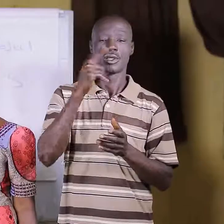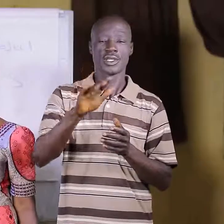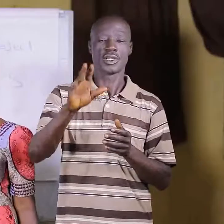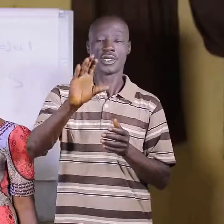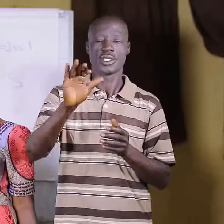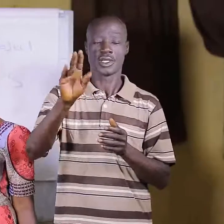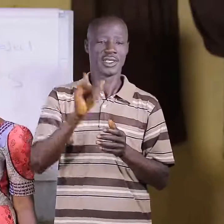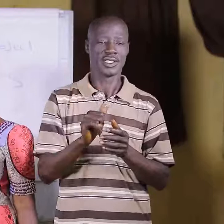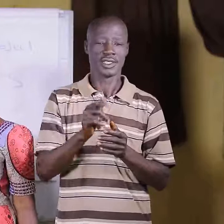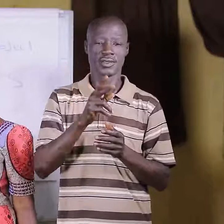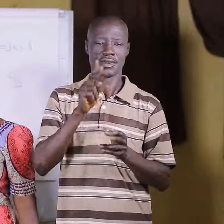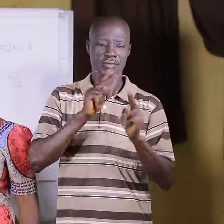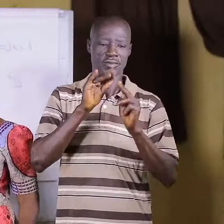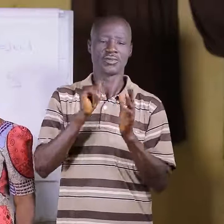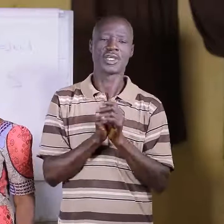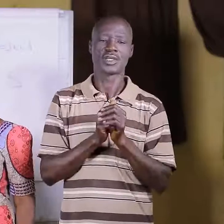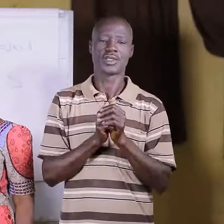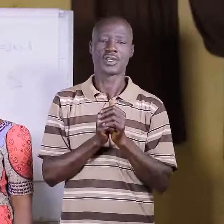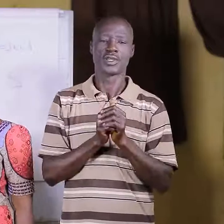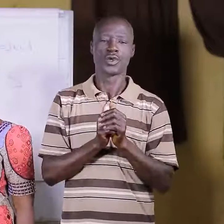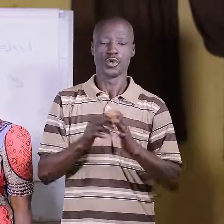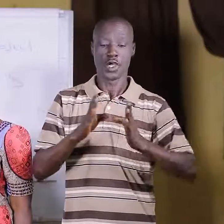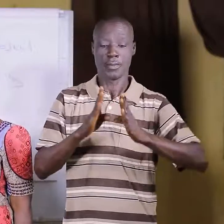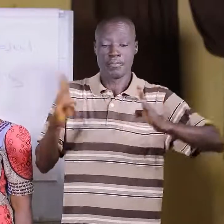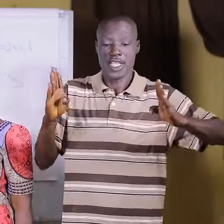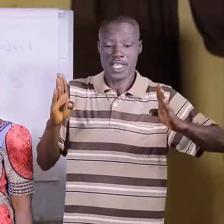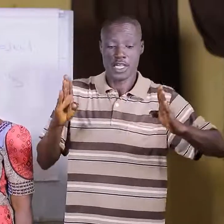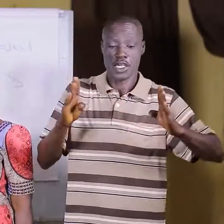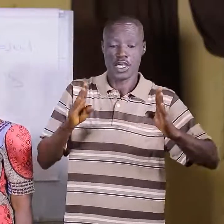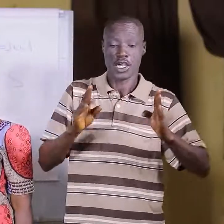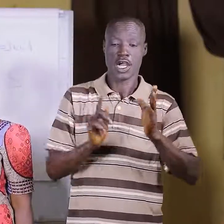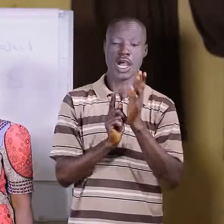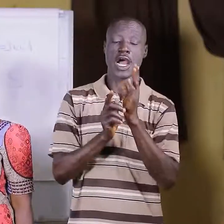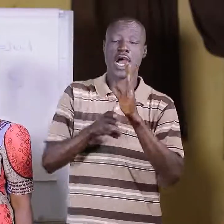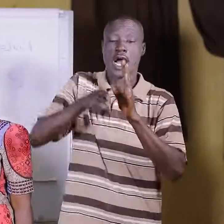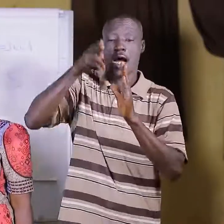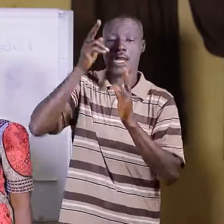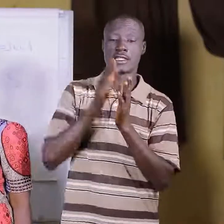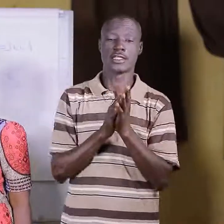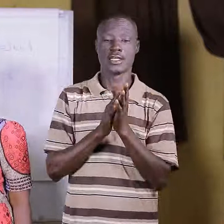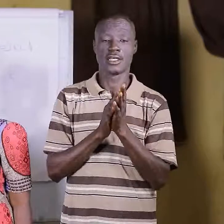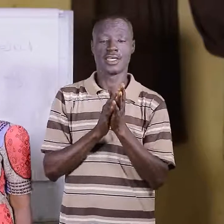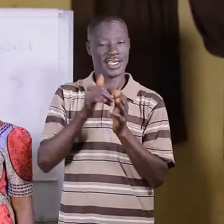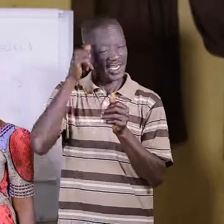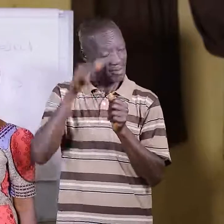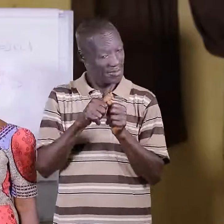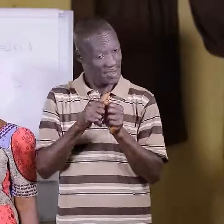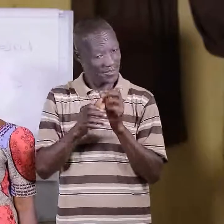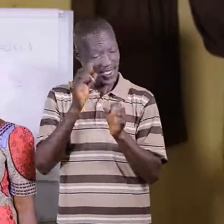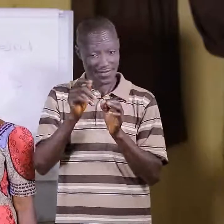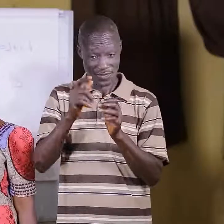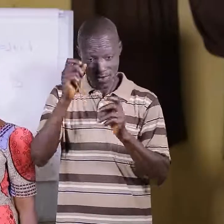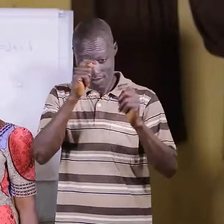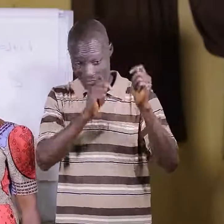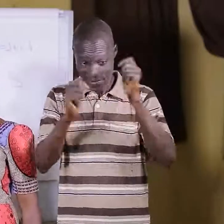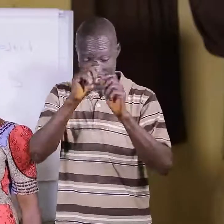were people that were huge in nature. And my students, by the time you are fighting with somebody and you find out that